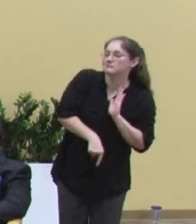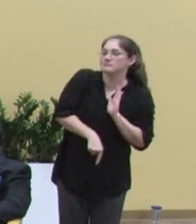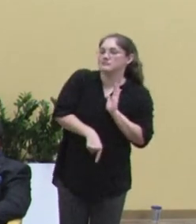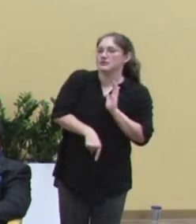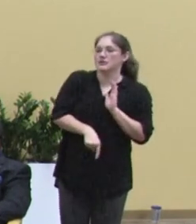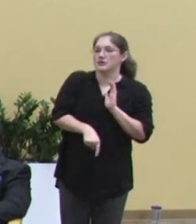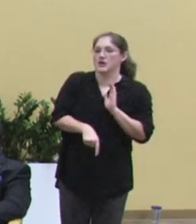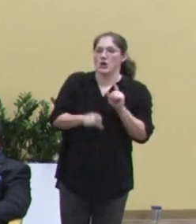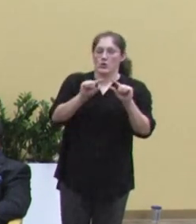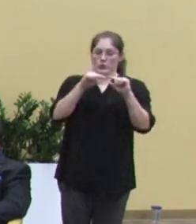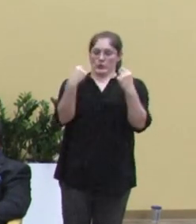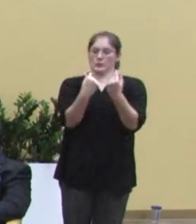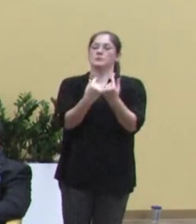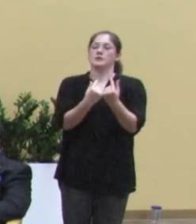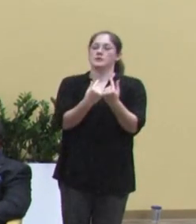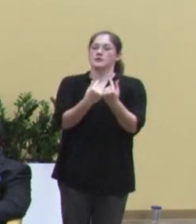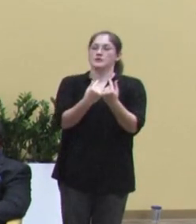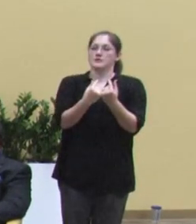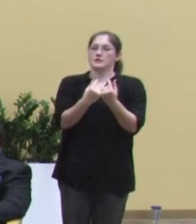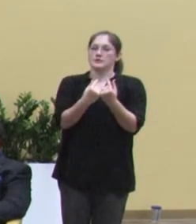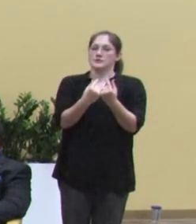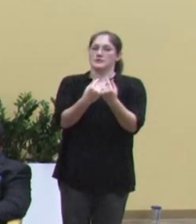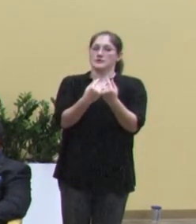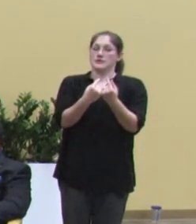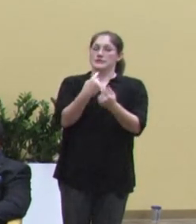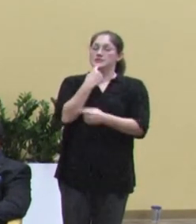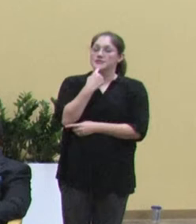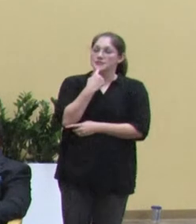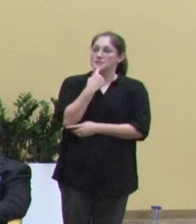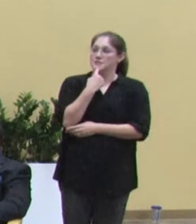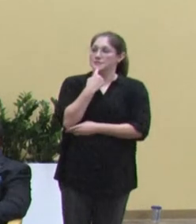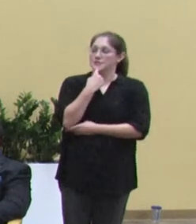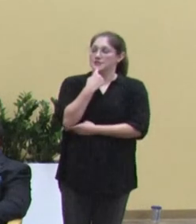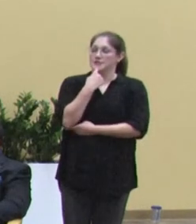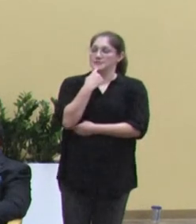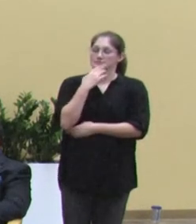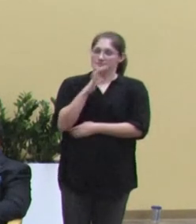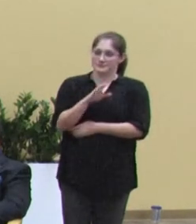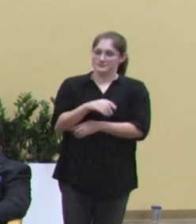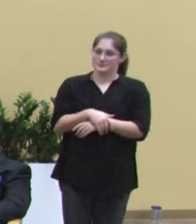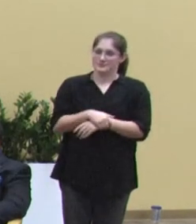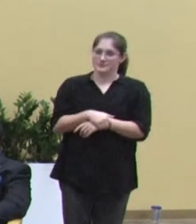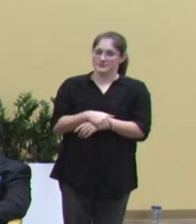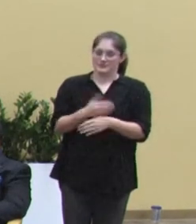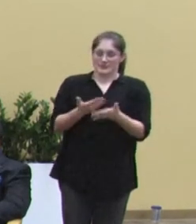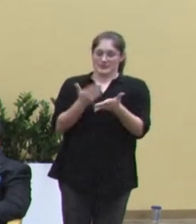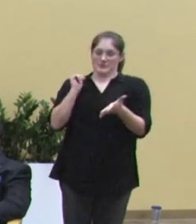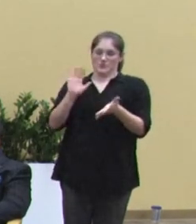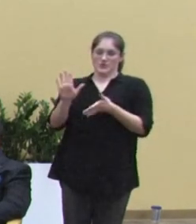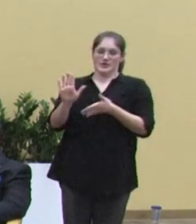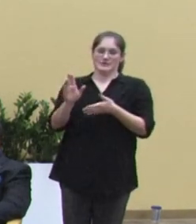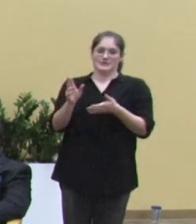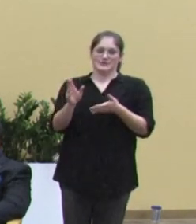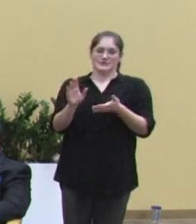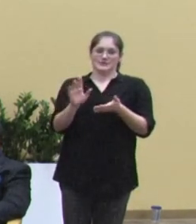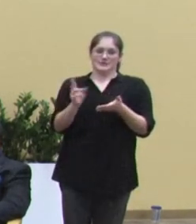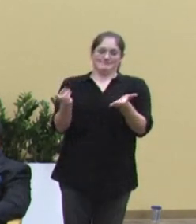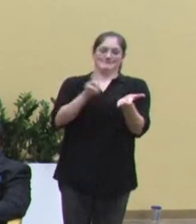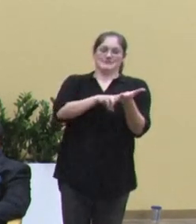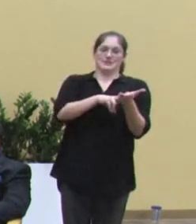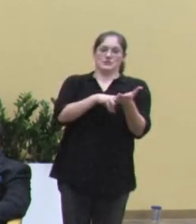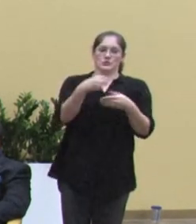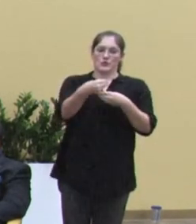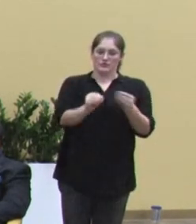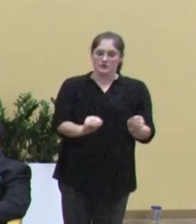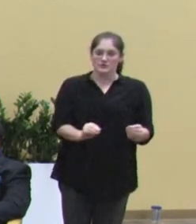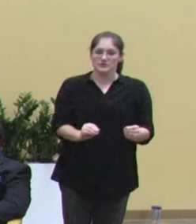a group that said, at his prior to his inauguration,